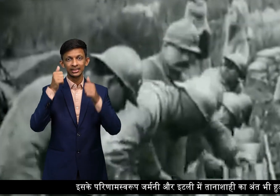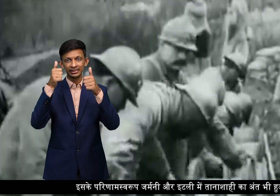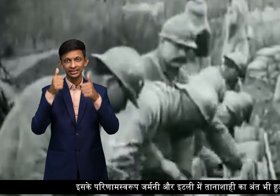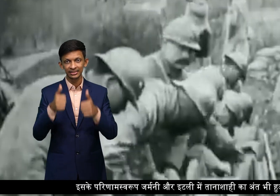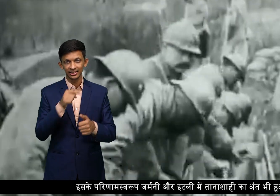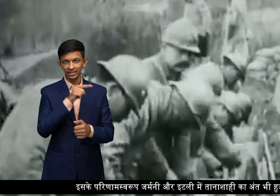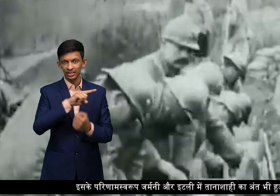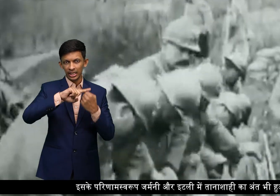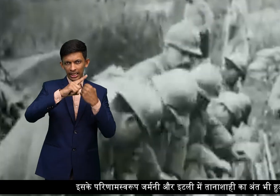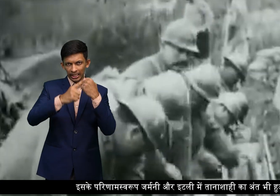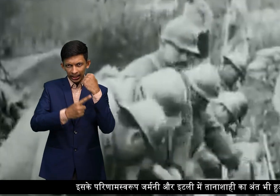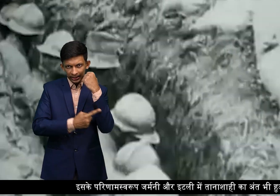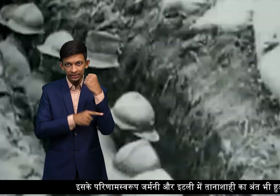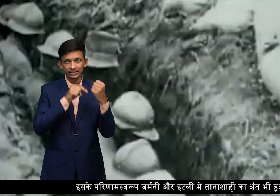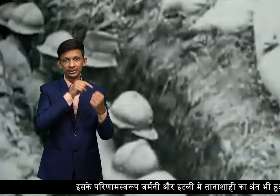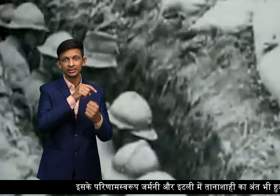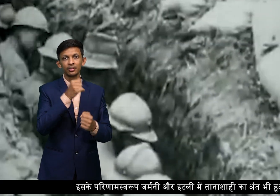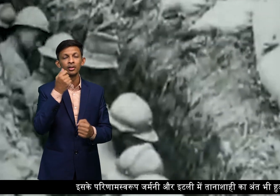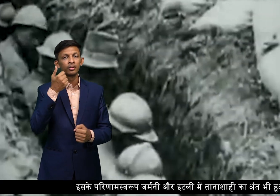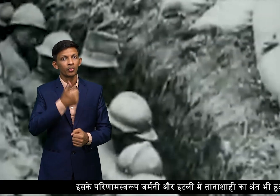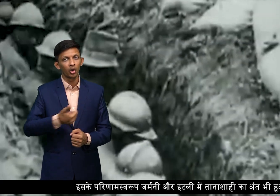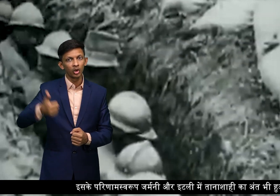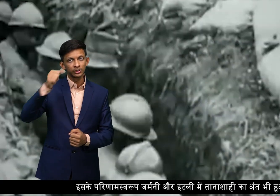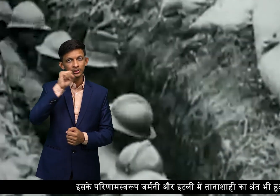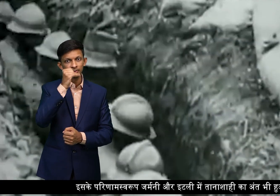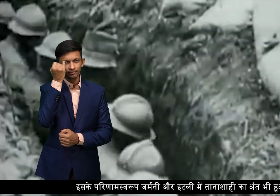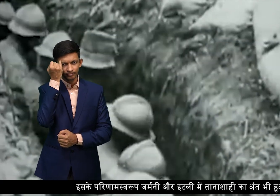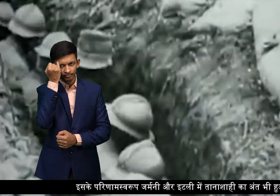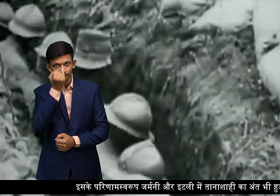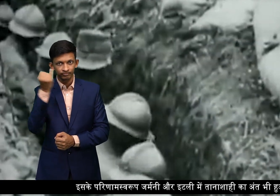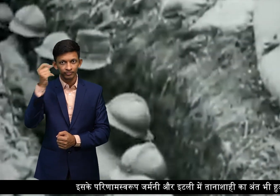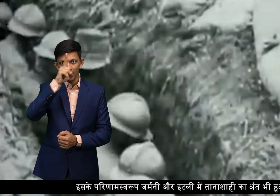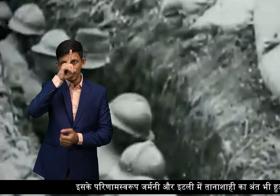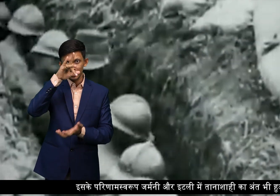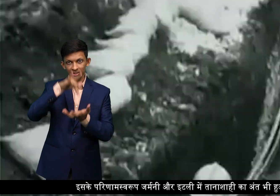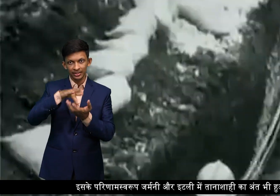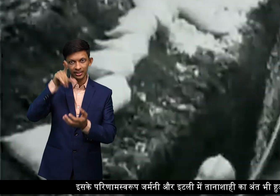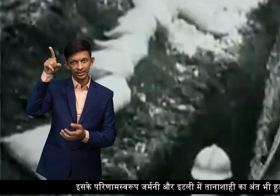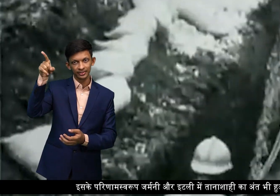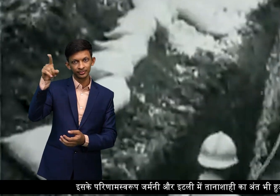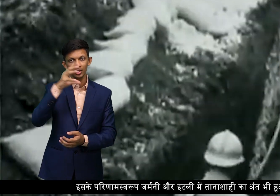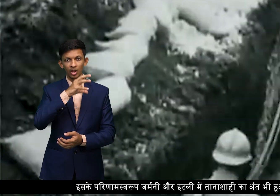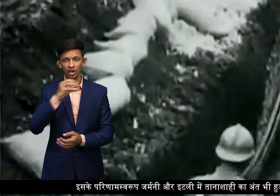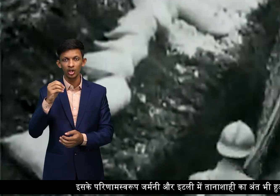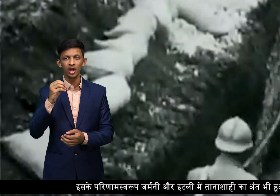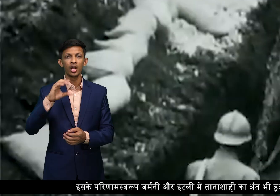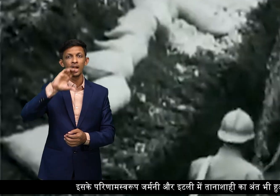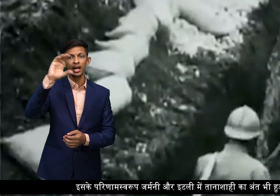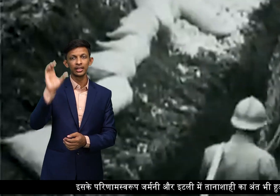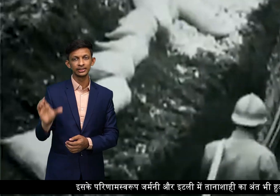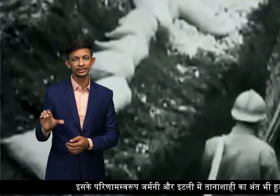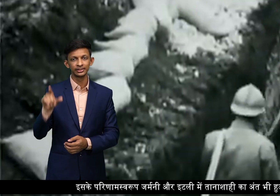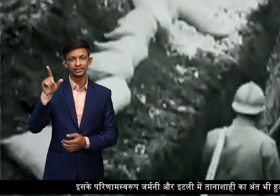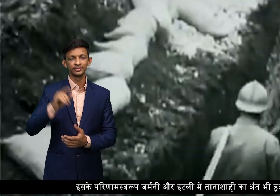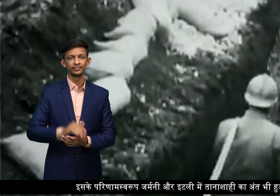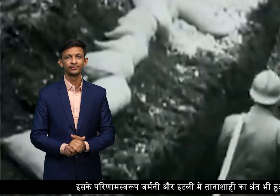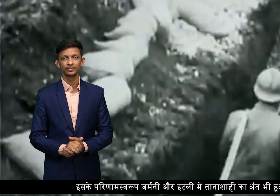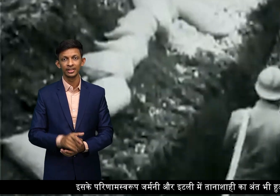It also resulted in the end of the dictatorship in Germany and Italy.